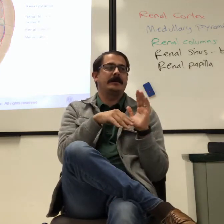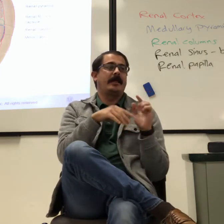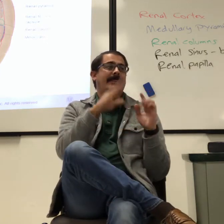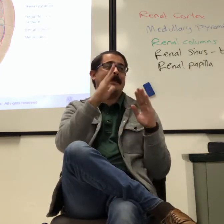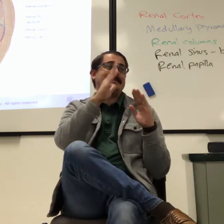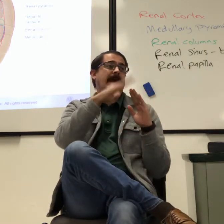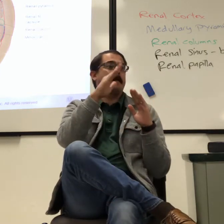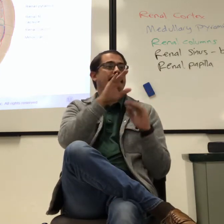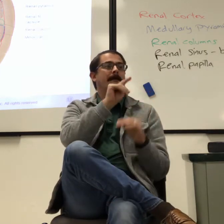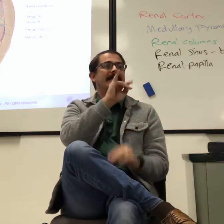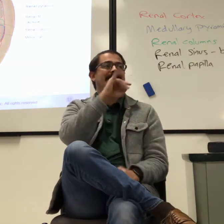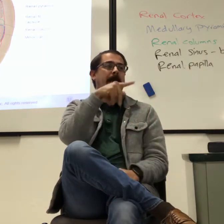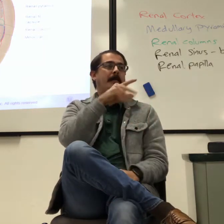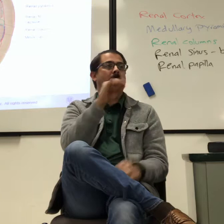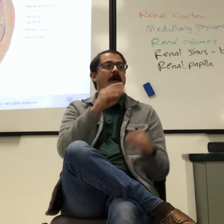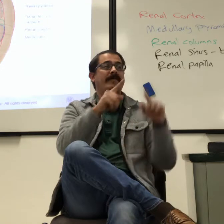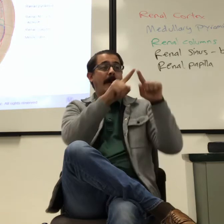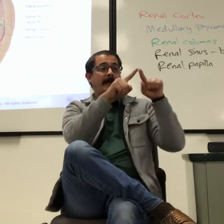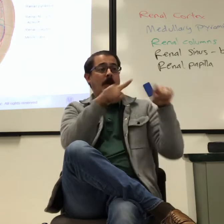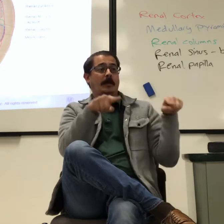Renal papilla.